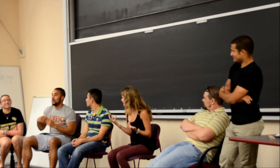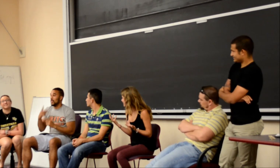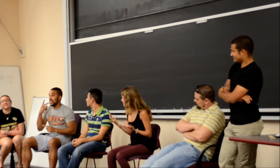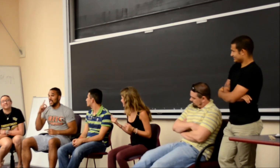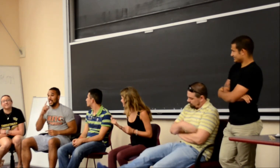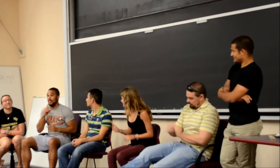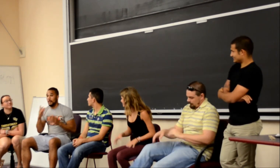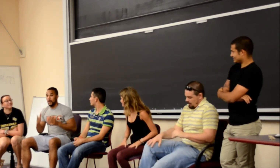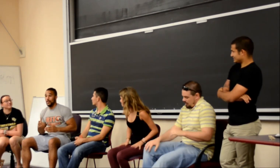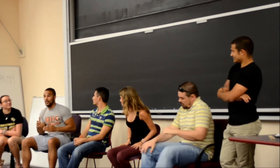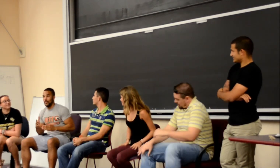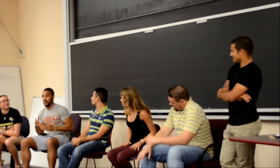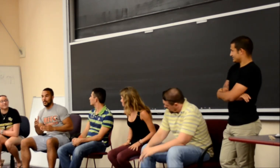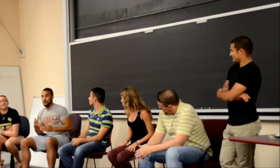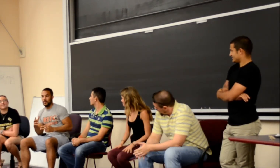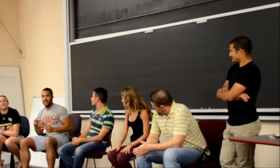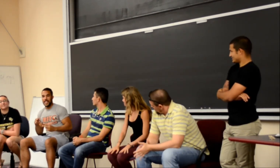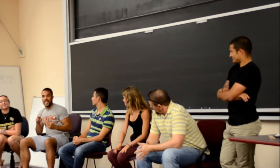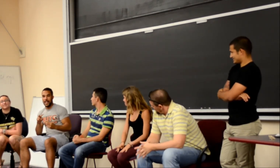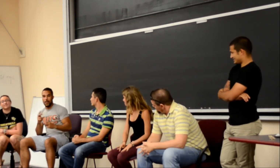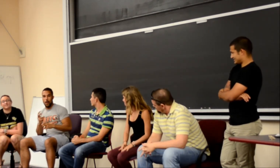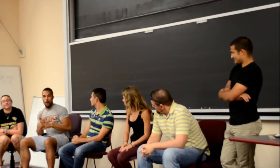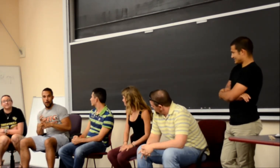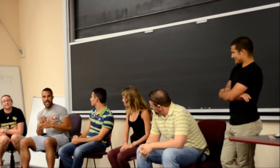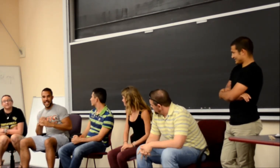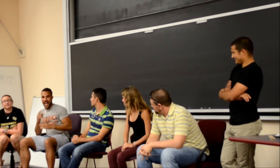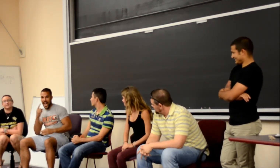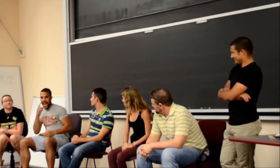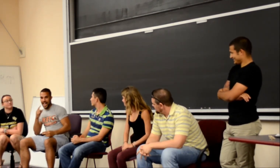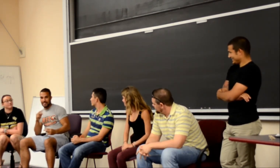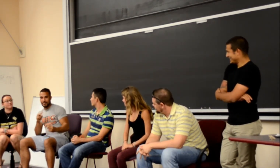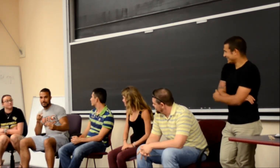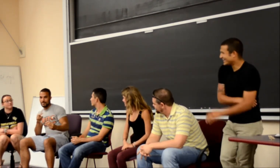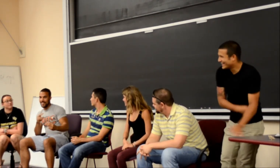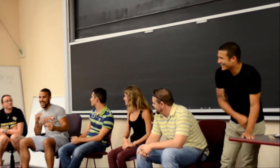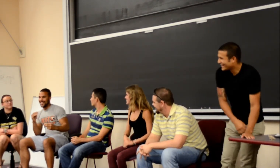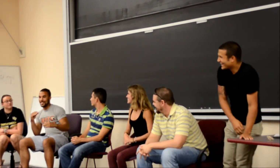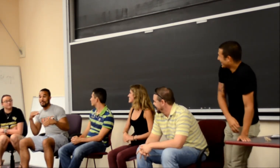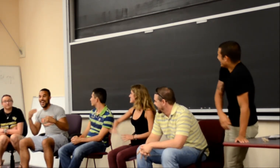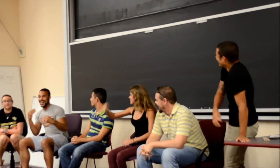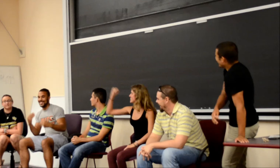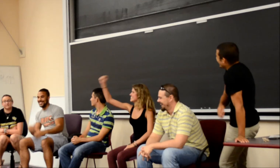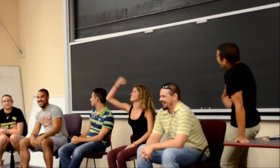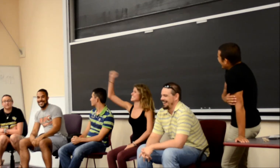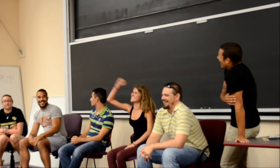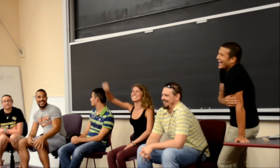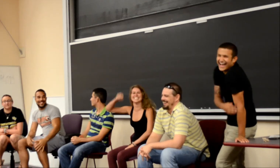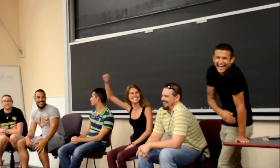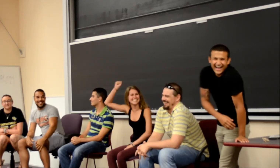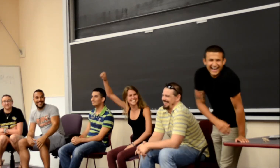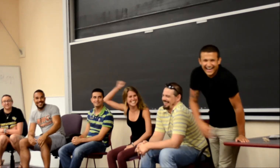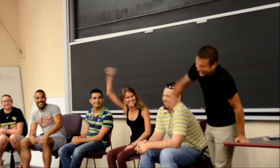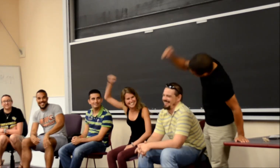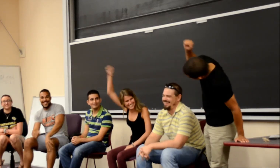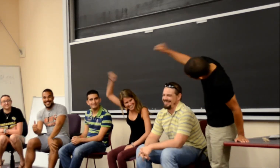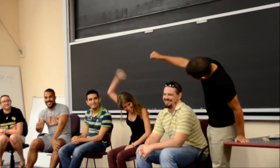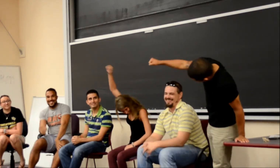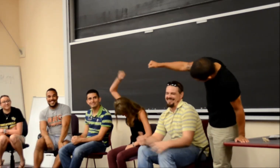Okay, I have advice. When you see a deaf person, look them hard in the eyes and smile.